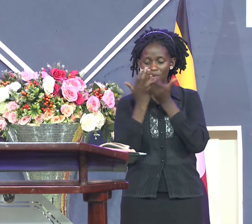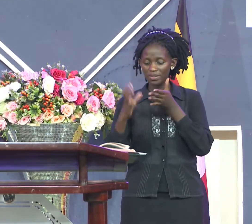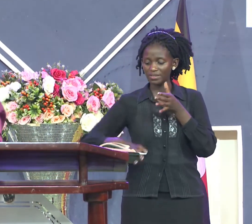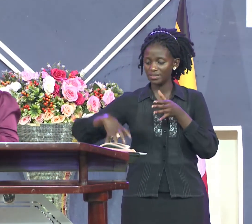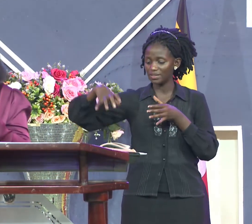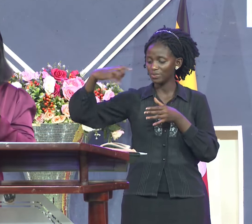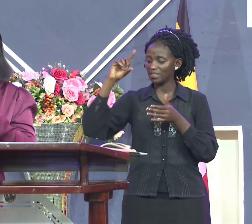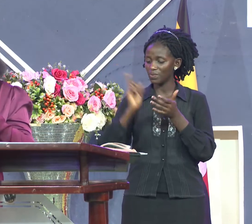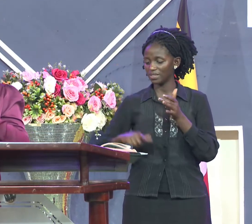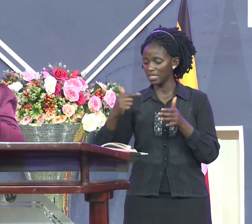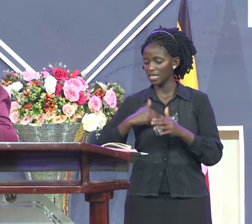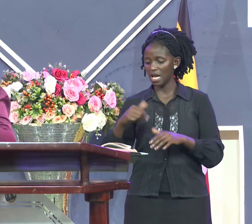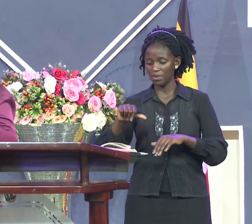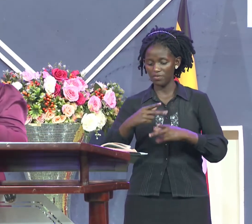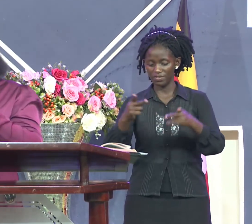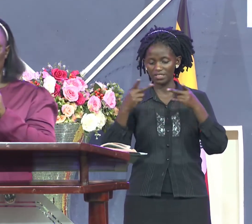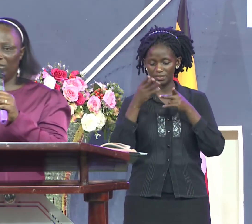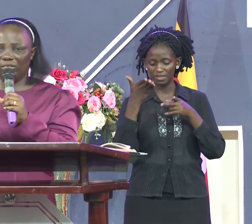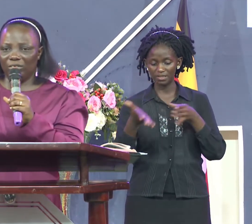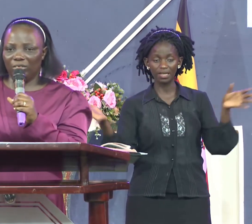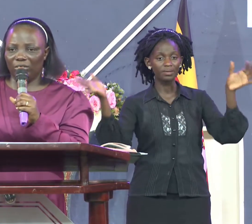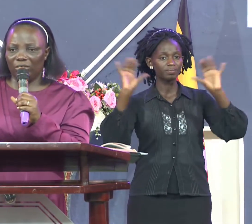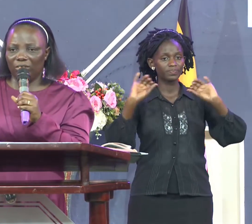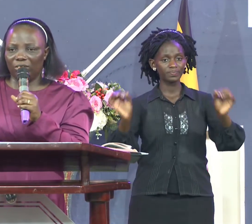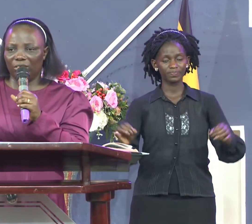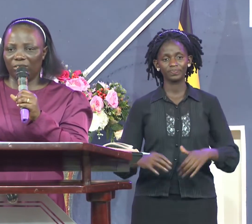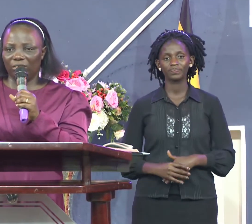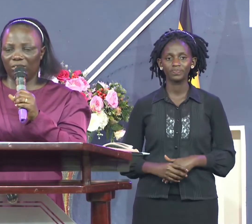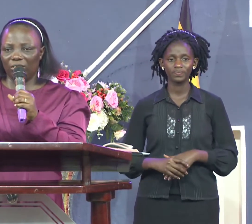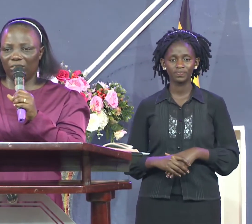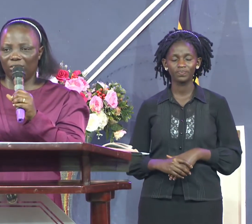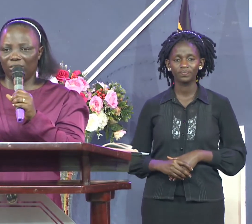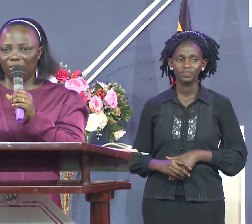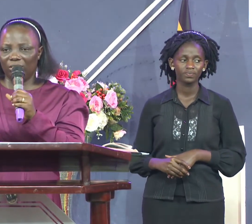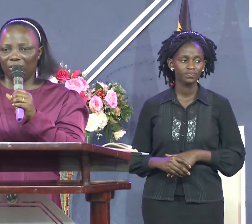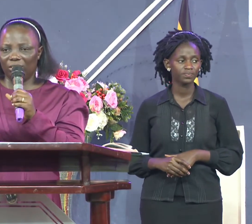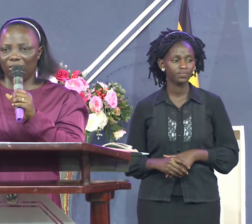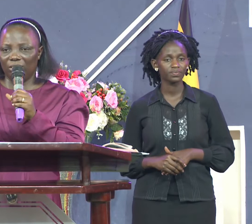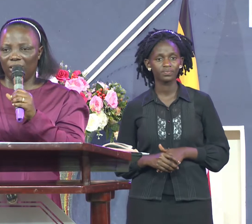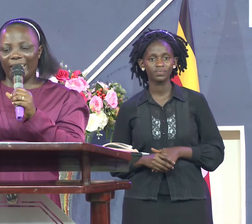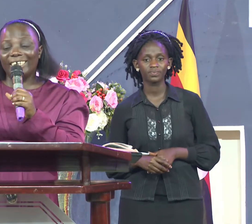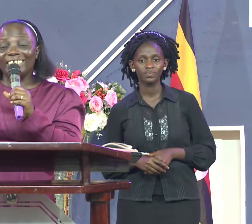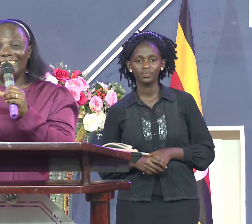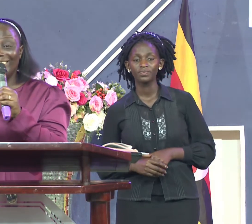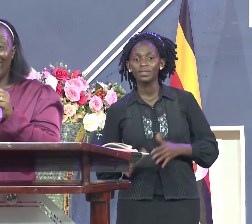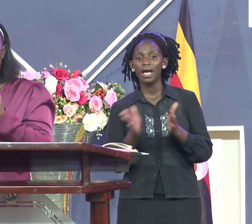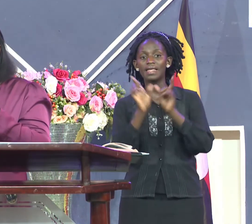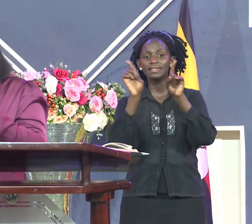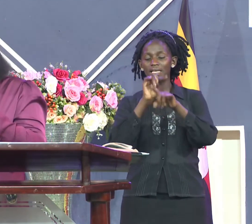Praise be to the Lord. He grew up knowing I do not belong here, so I should not have their character.